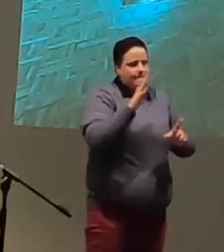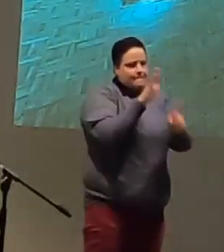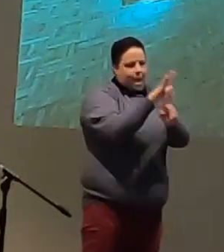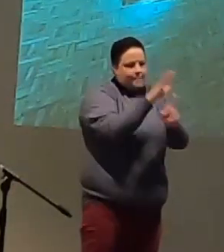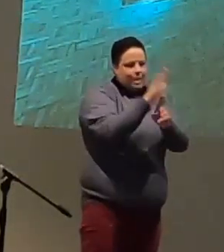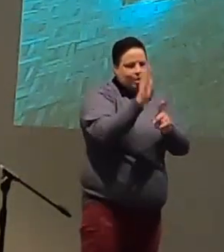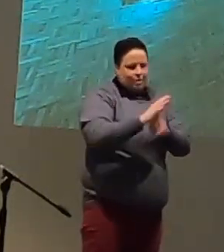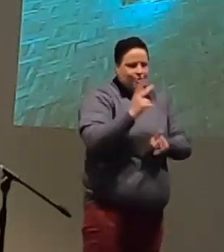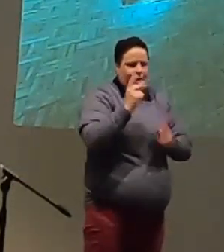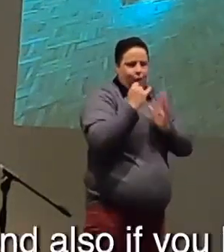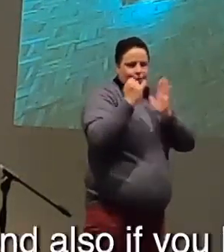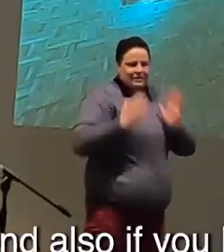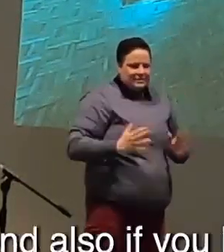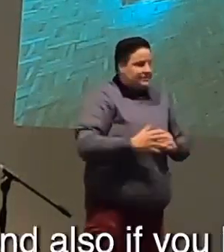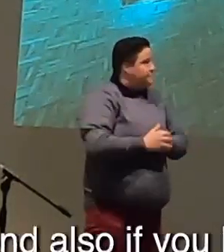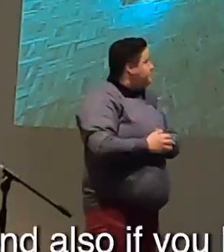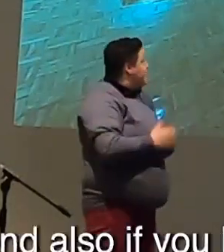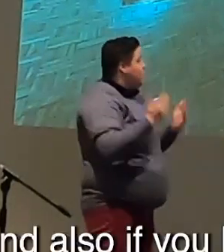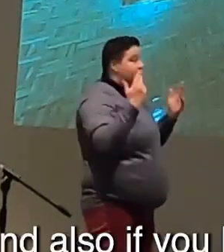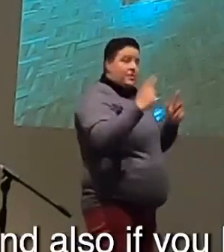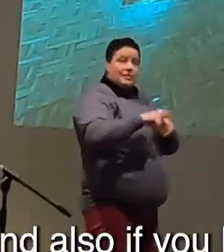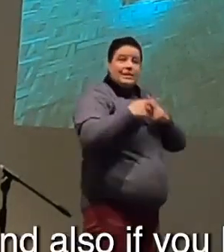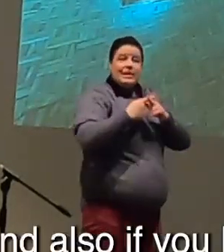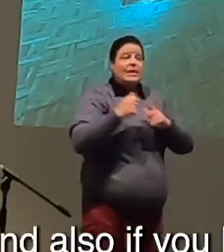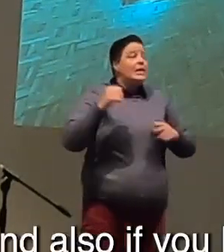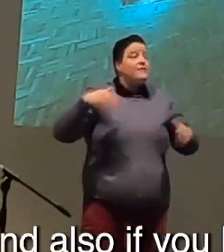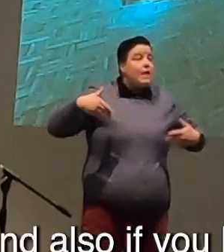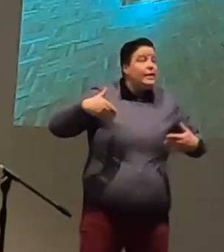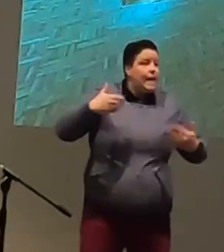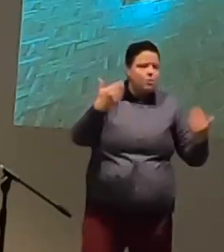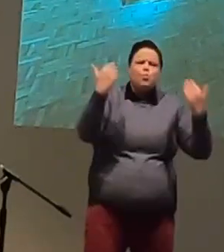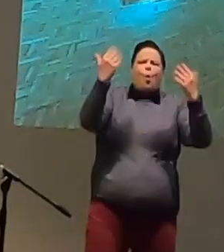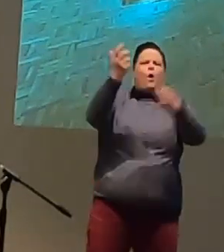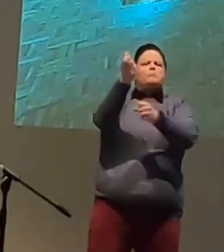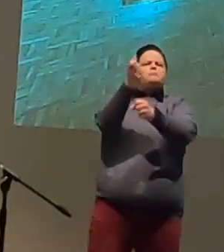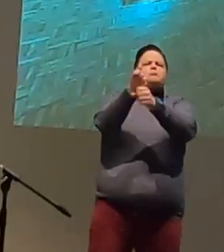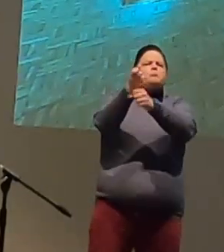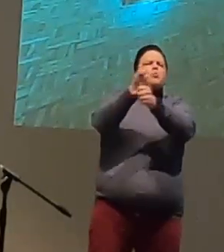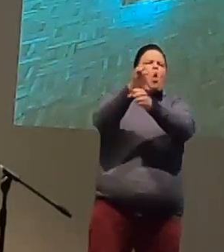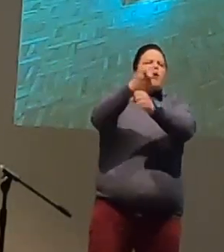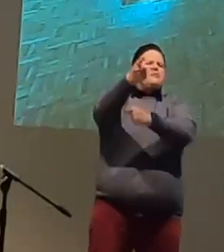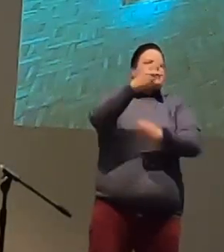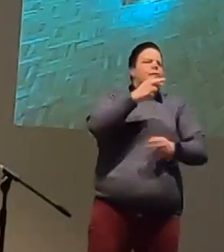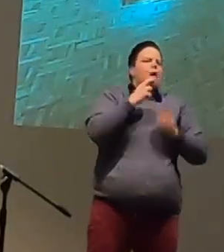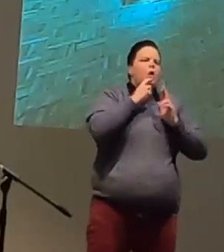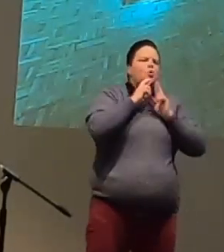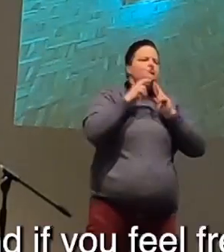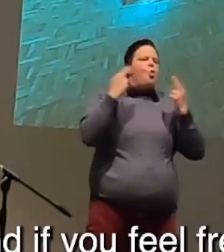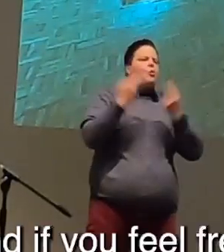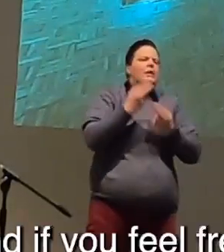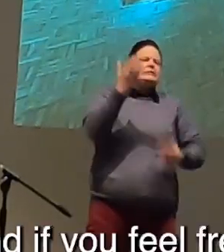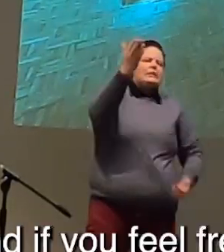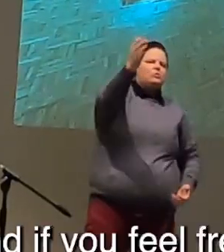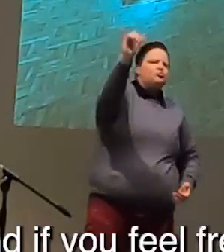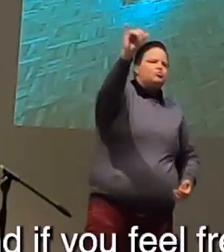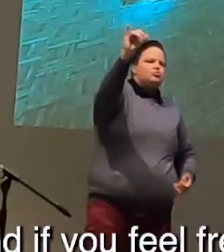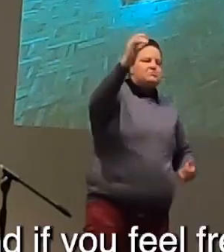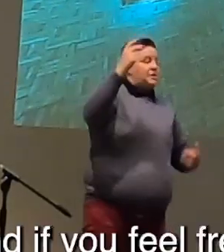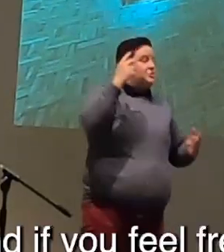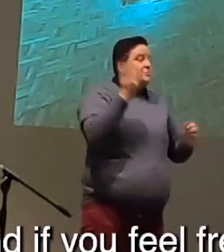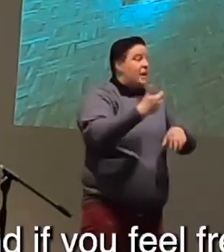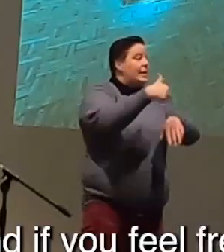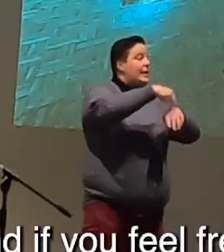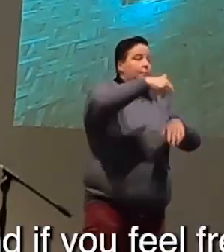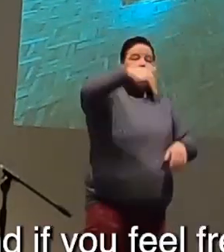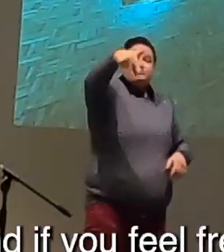So let's get started. And also, if you haven't, please help yourself to coffee, and there's some donuts there. And if you feel free to get up